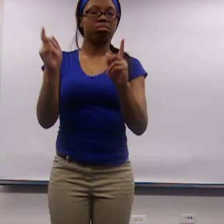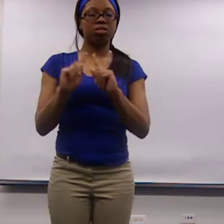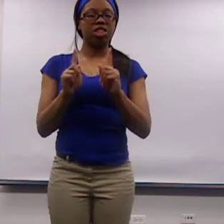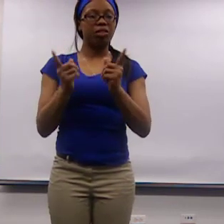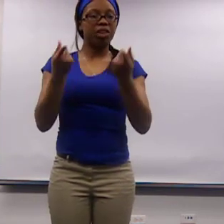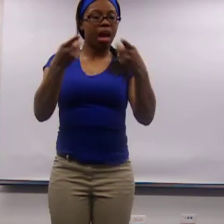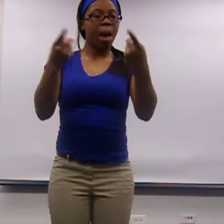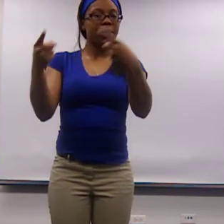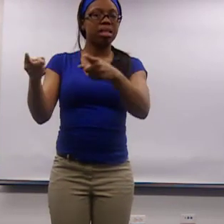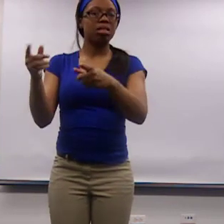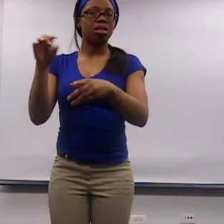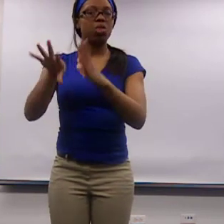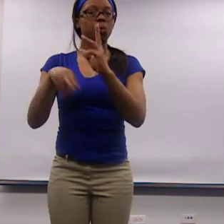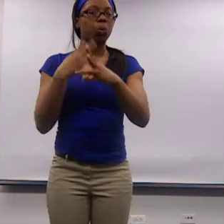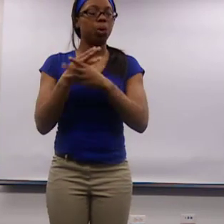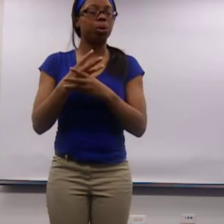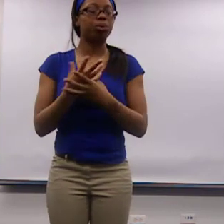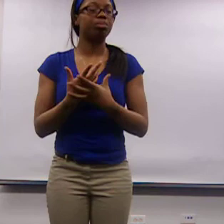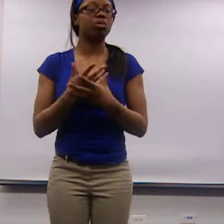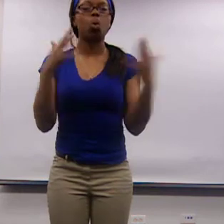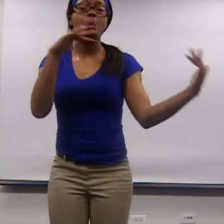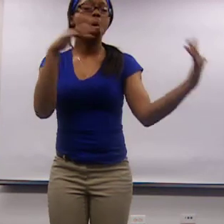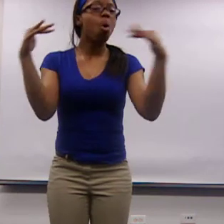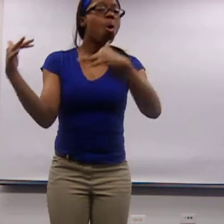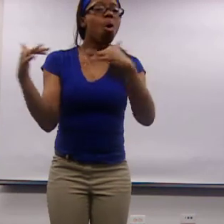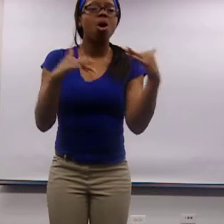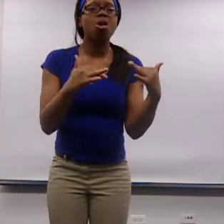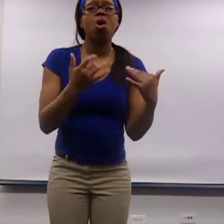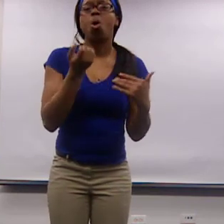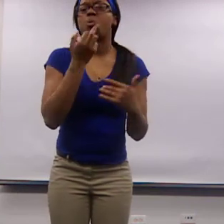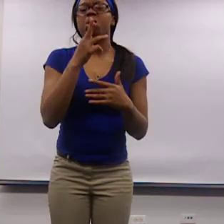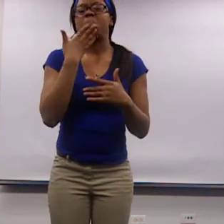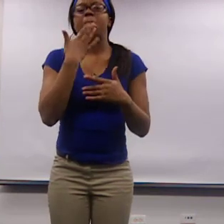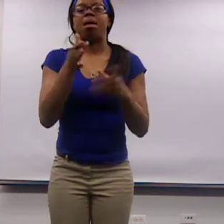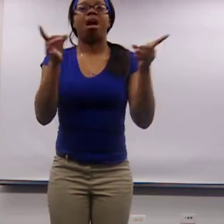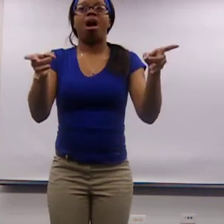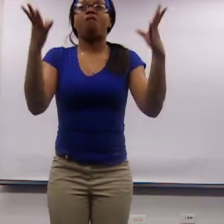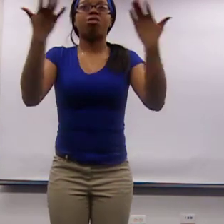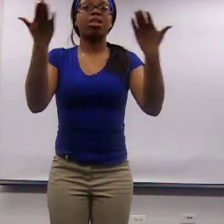a war, anything that just really, really awful could happen to the country.